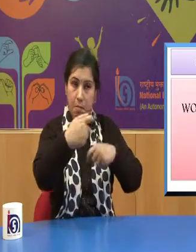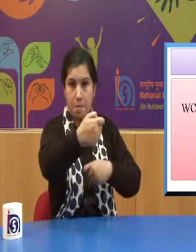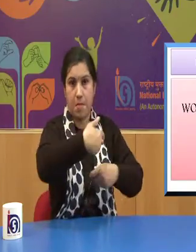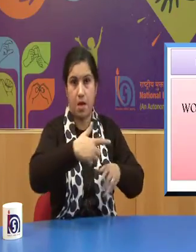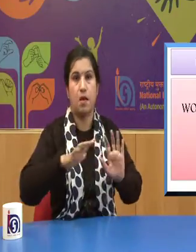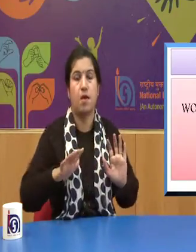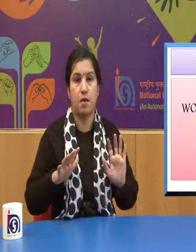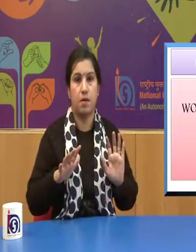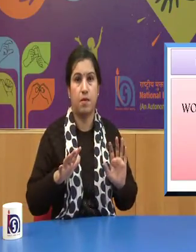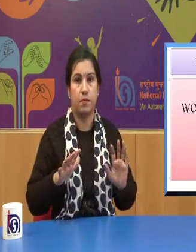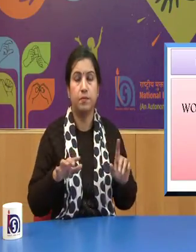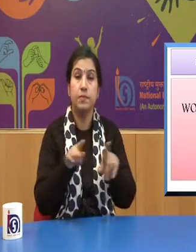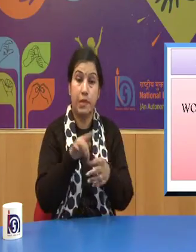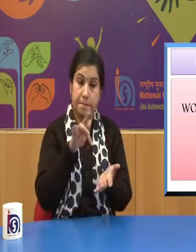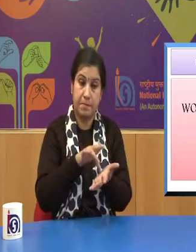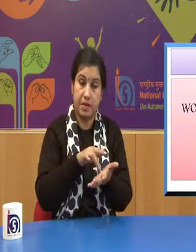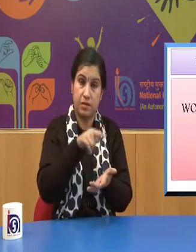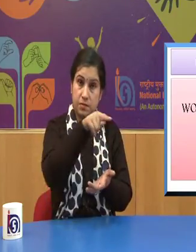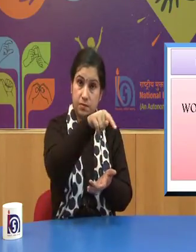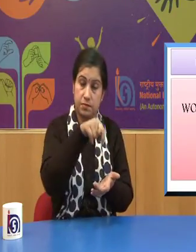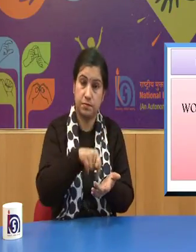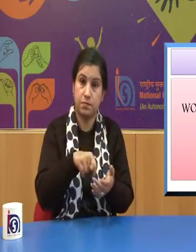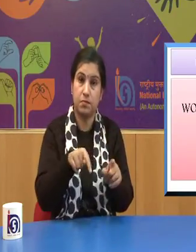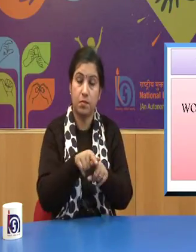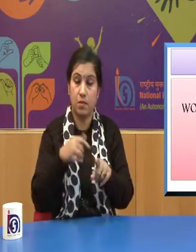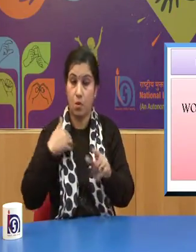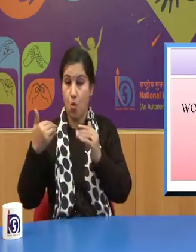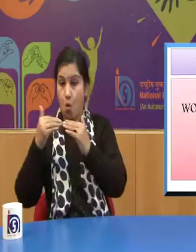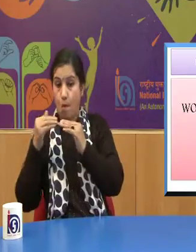The person had to work in a place away from his home,